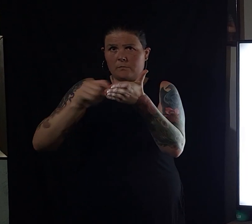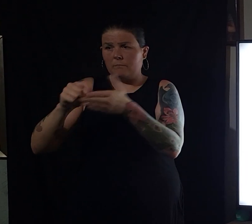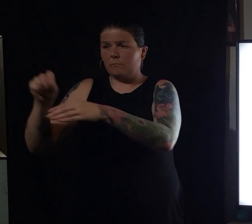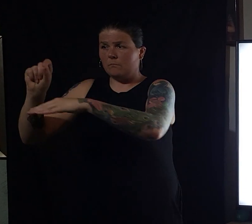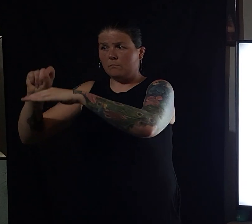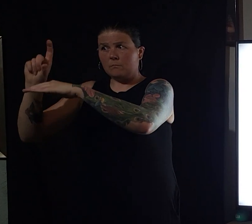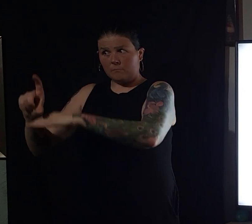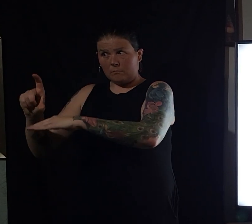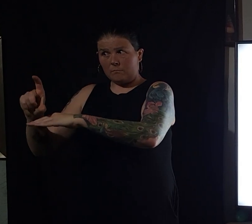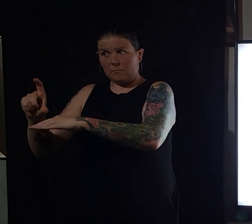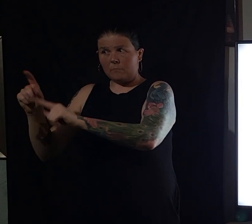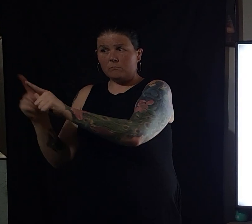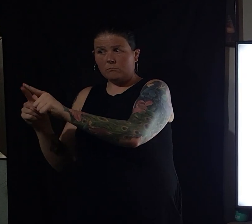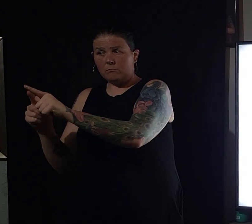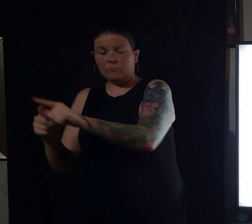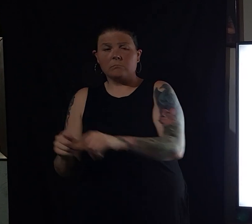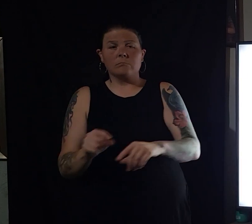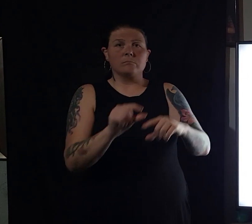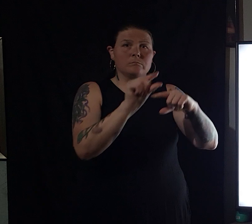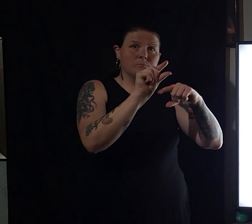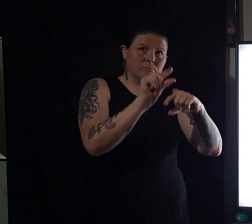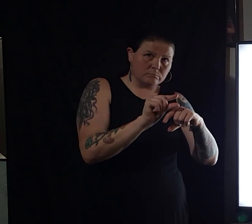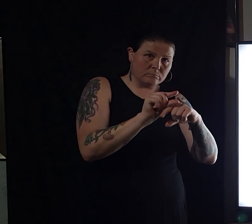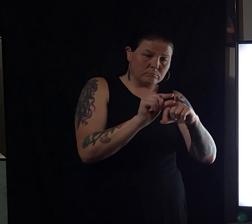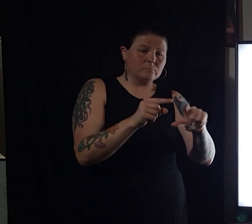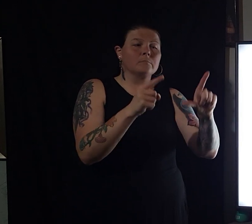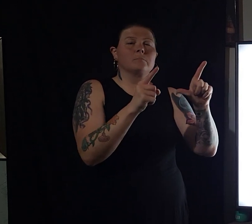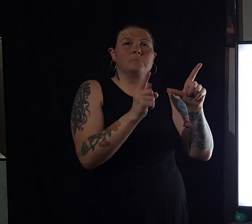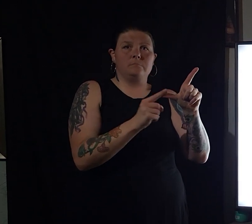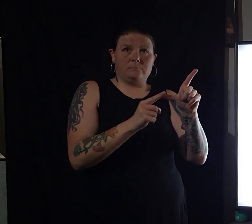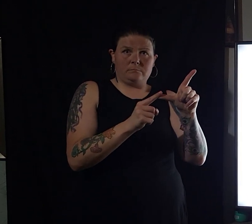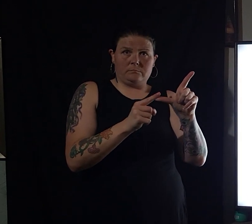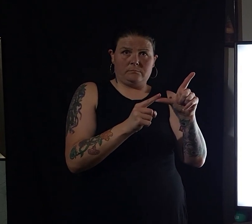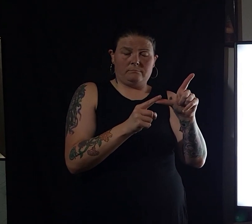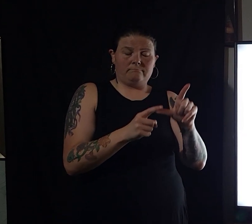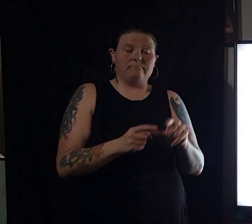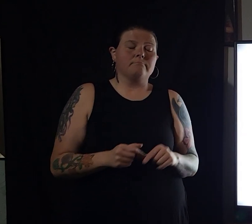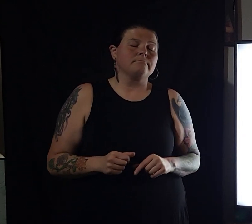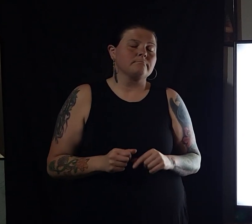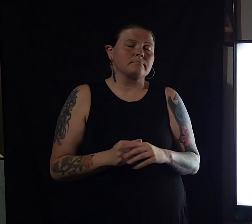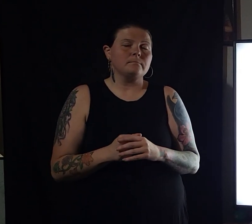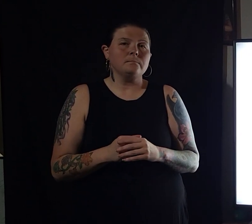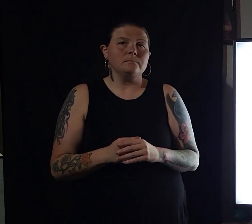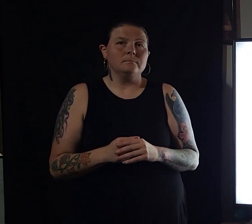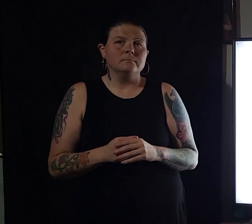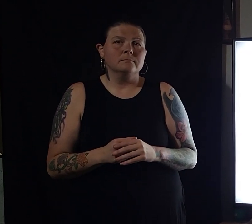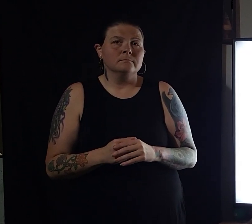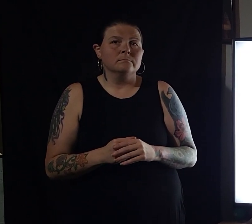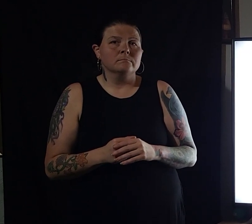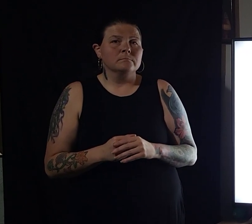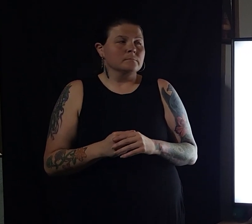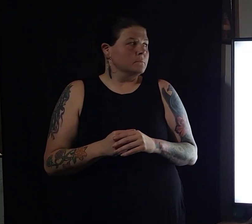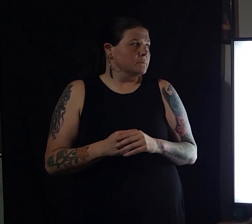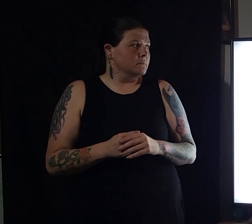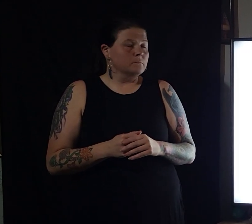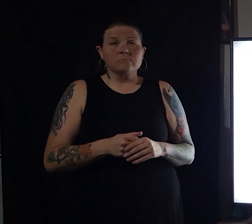a capital letter and as a lowercase letter.